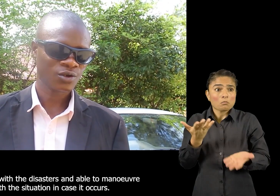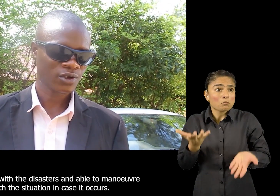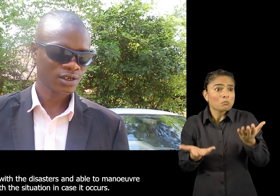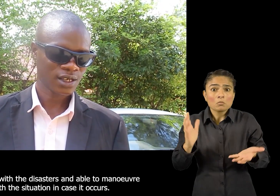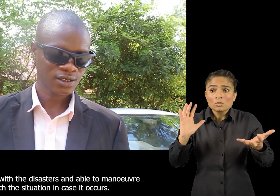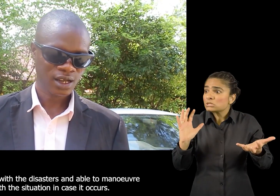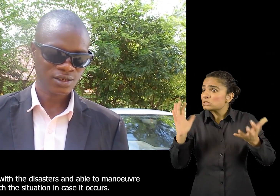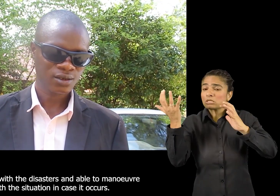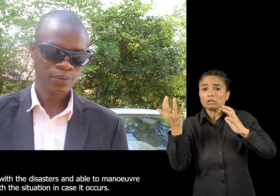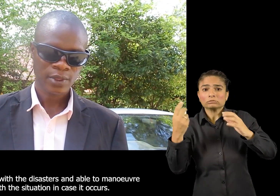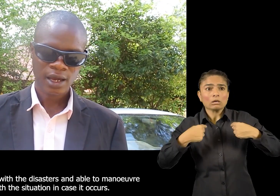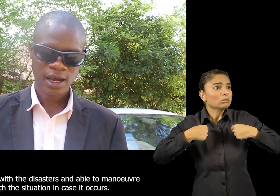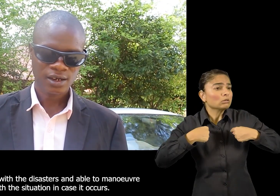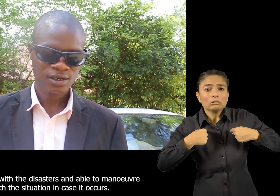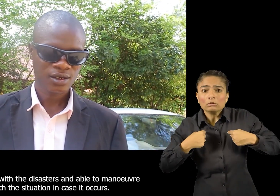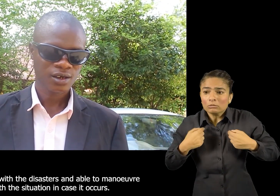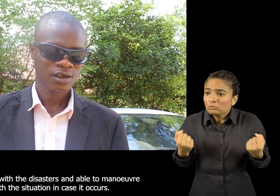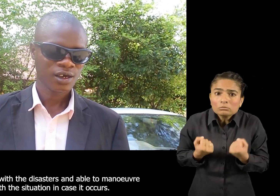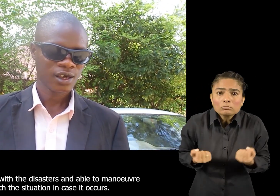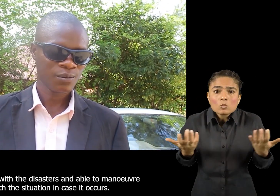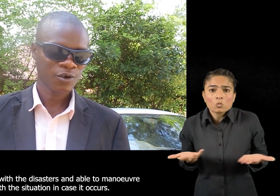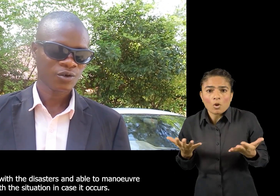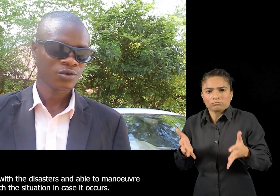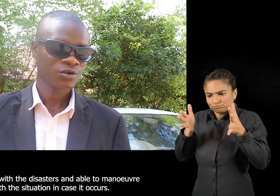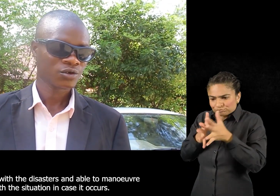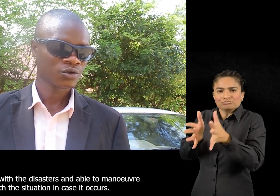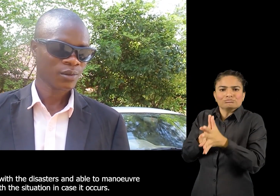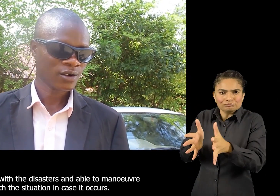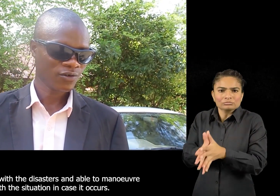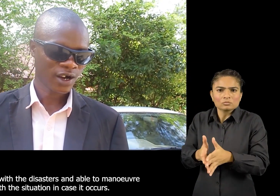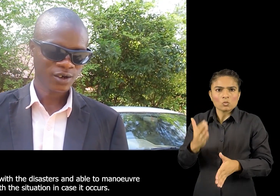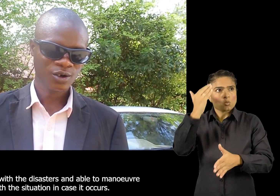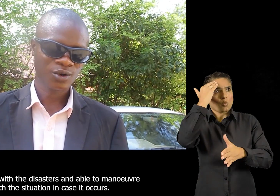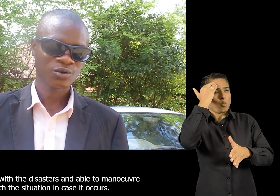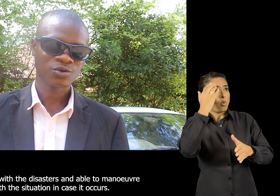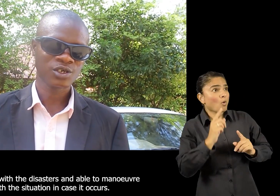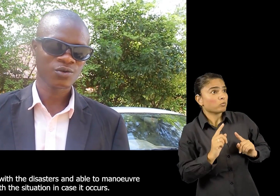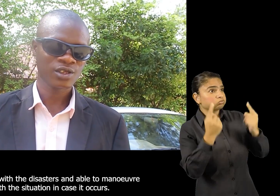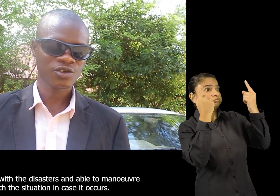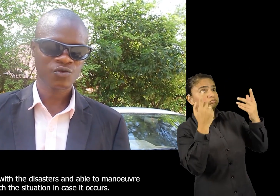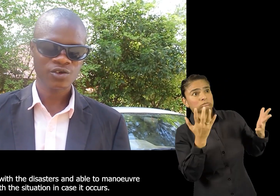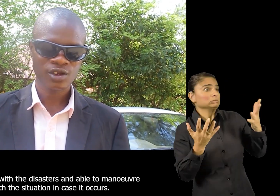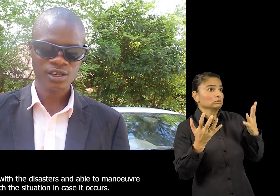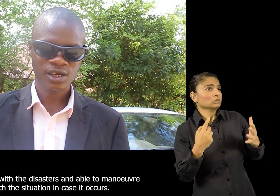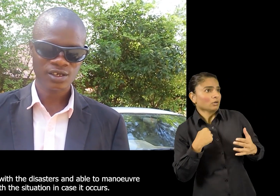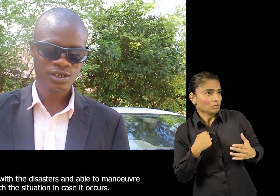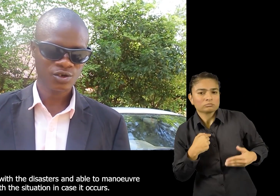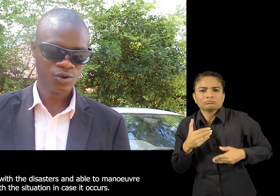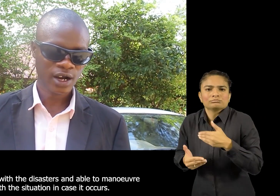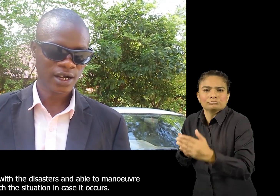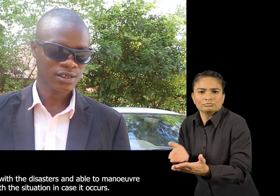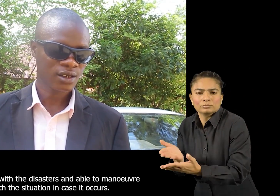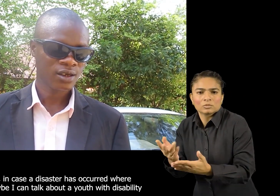to deal with disasters and able to maneuver or to deal with the situation in case